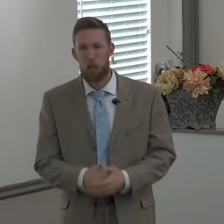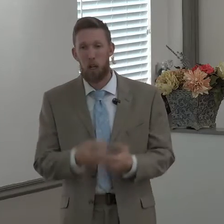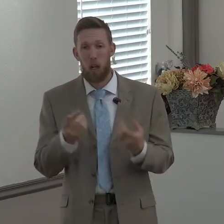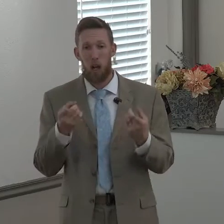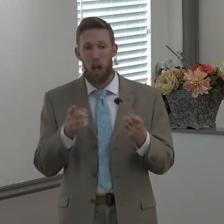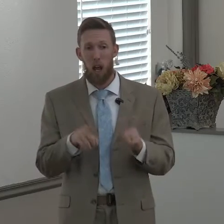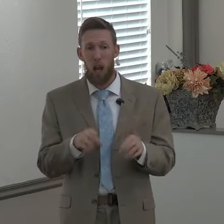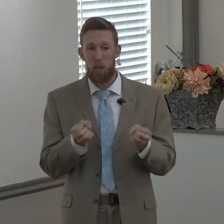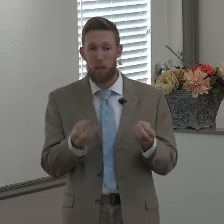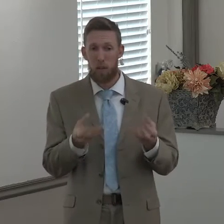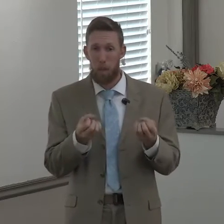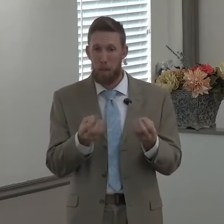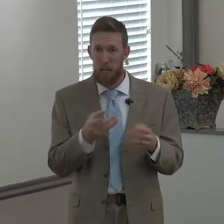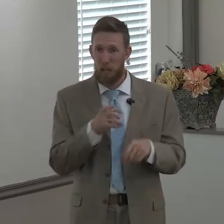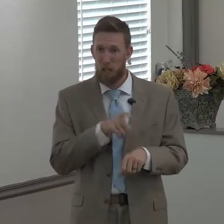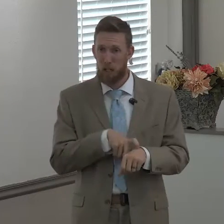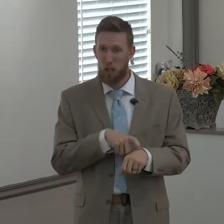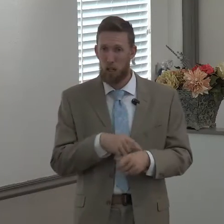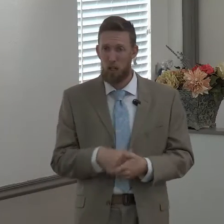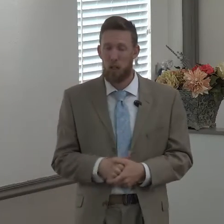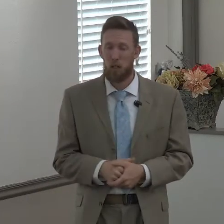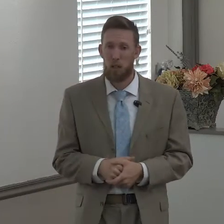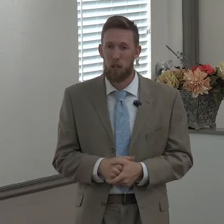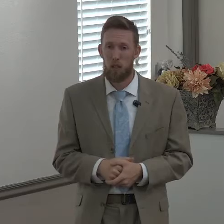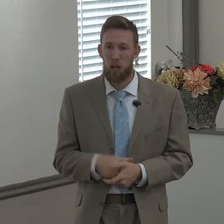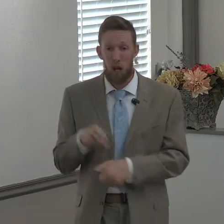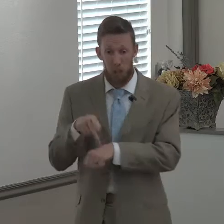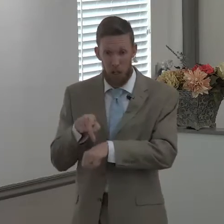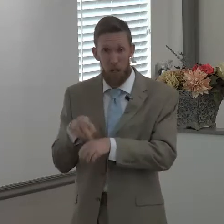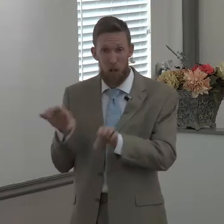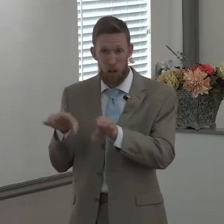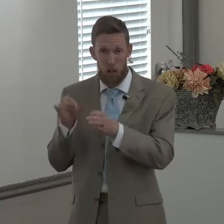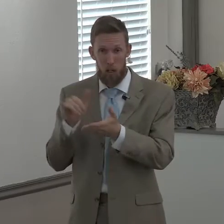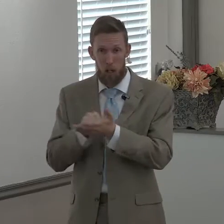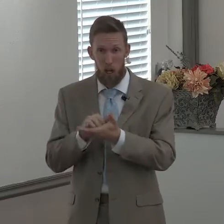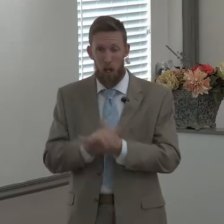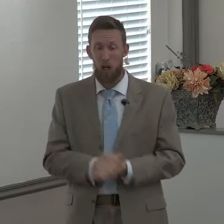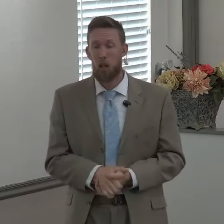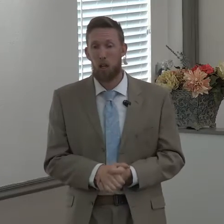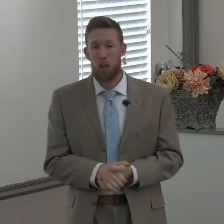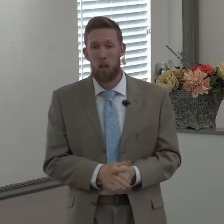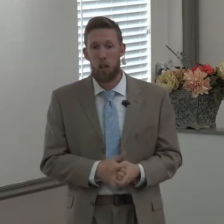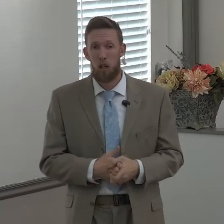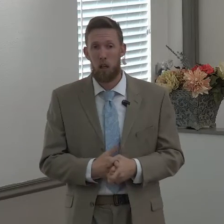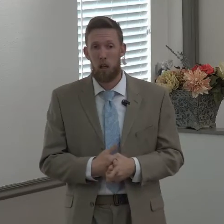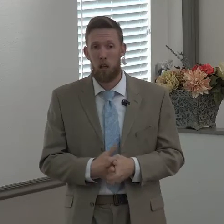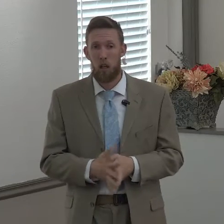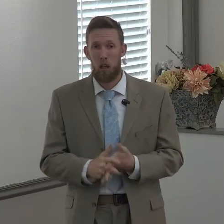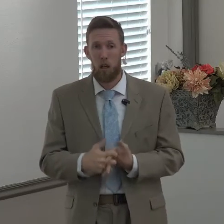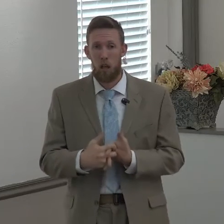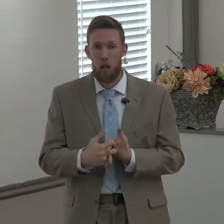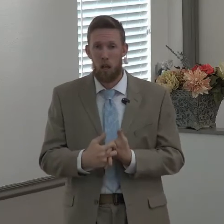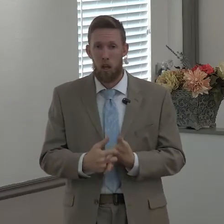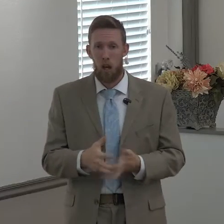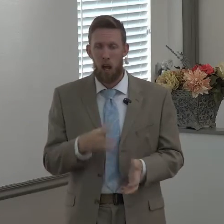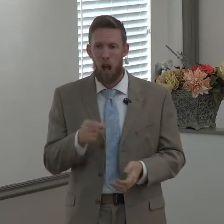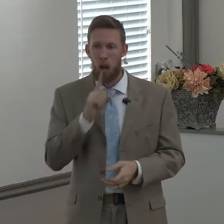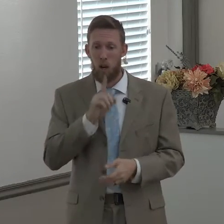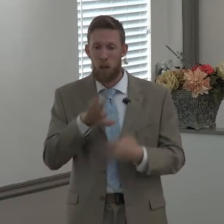They now just give up. It happens a lot.